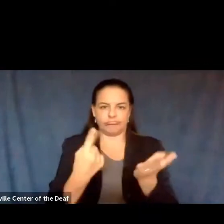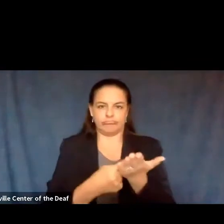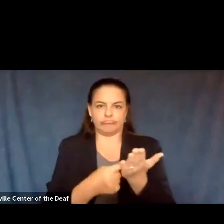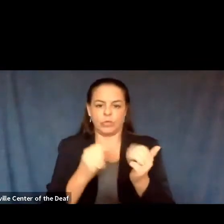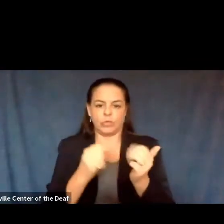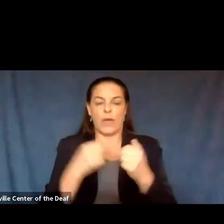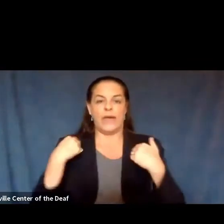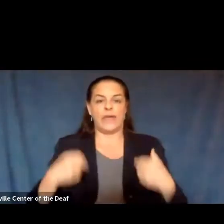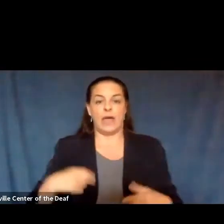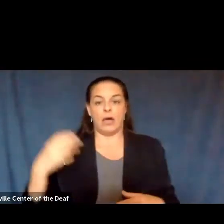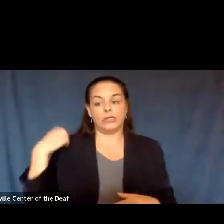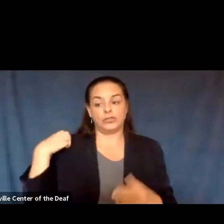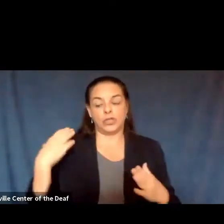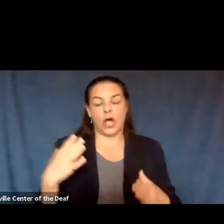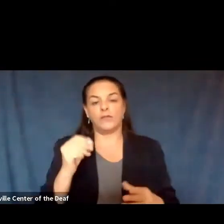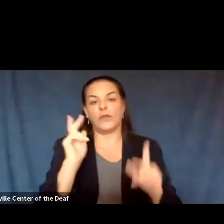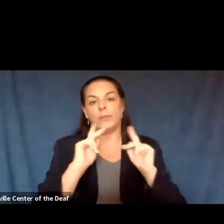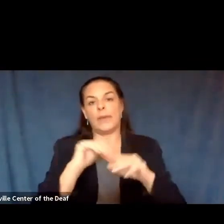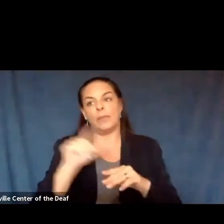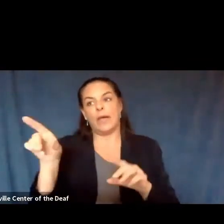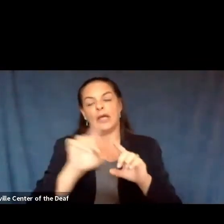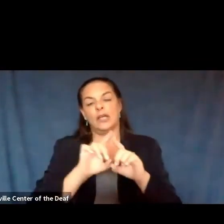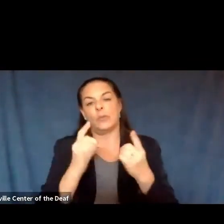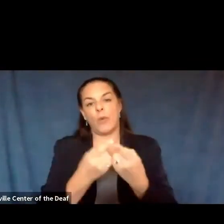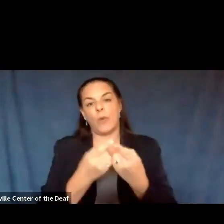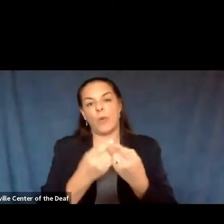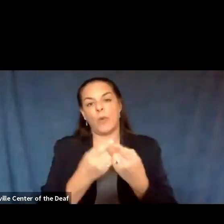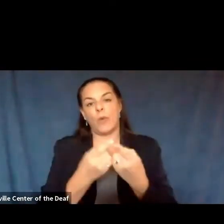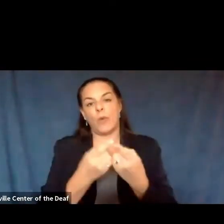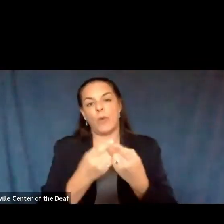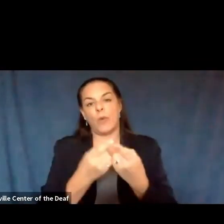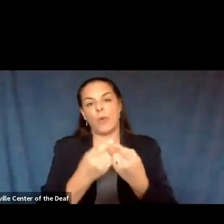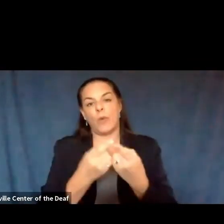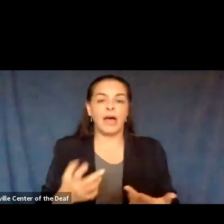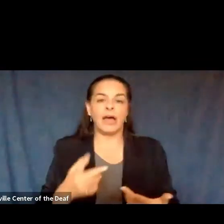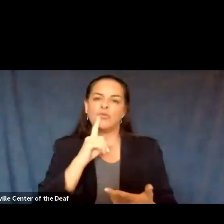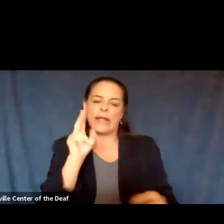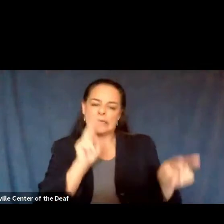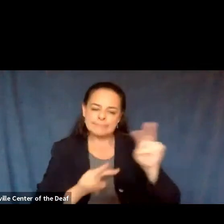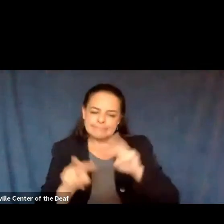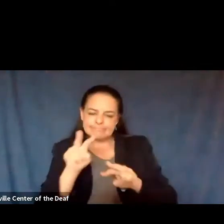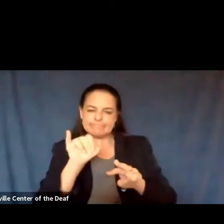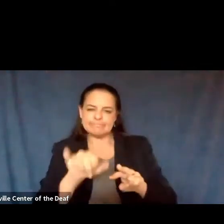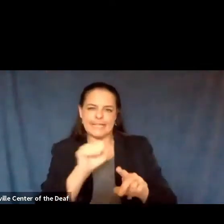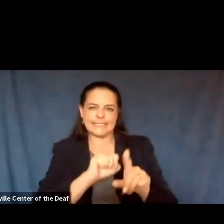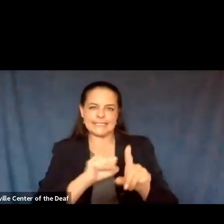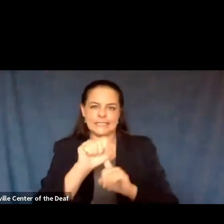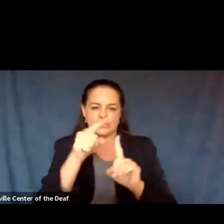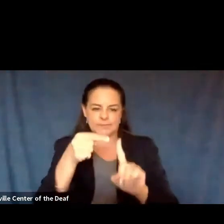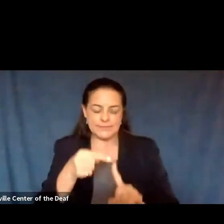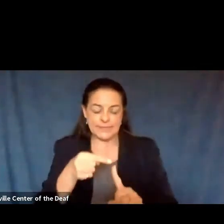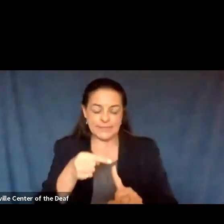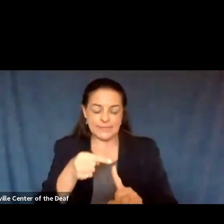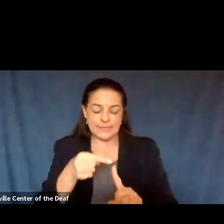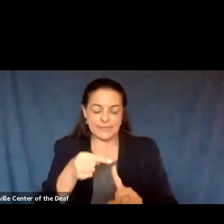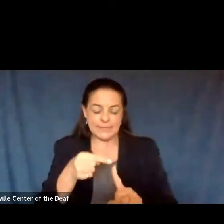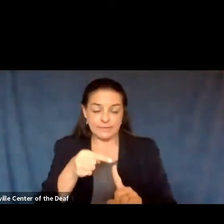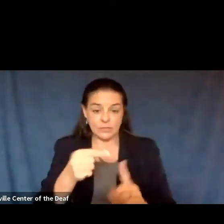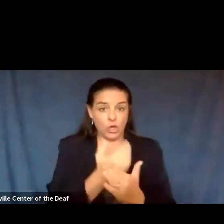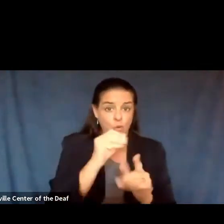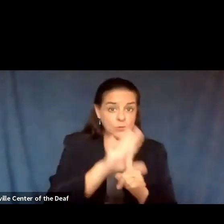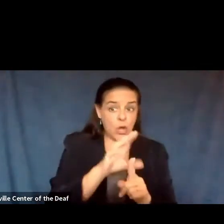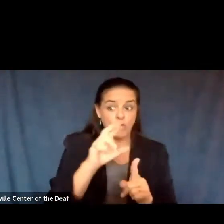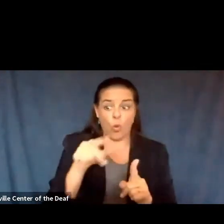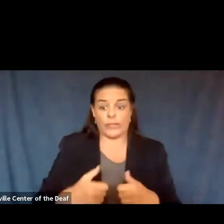health officer and the folks at the Department of Health to really look at the situation. Have they had a new exposure? Are they living with somebody who's